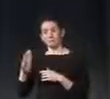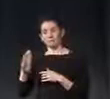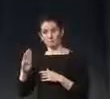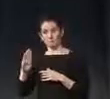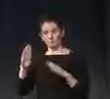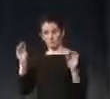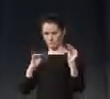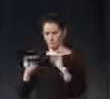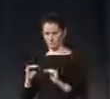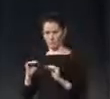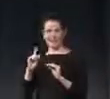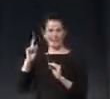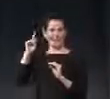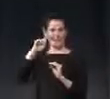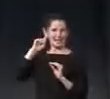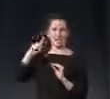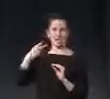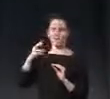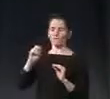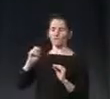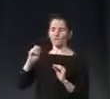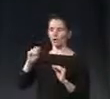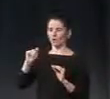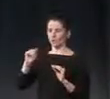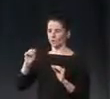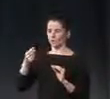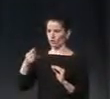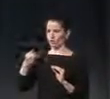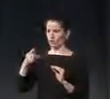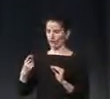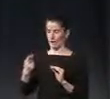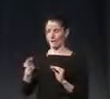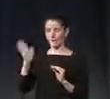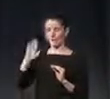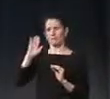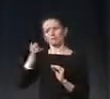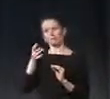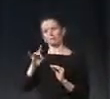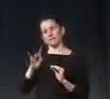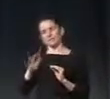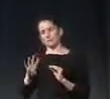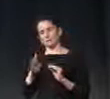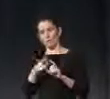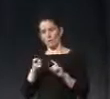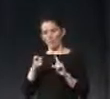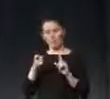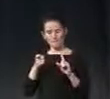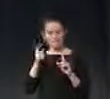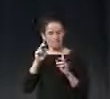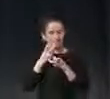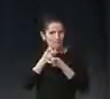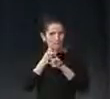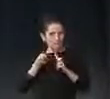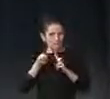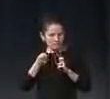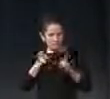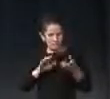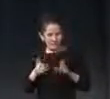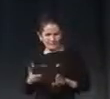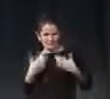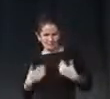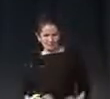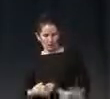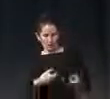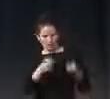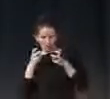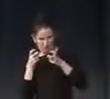assembled an ear phonautograph here in Boston in 1874 from the tympanum and bones of a corpse, a proposed aid for his deaf